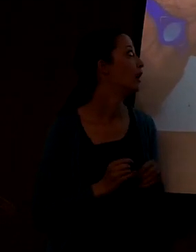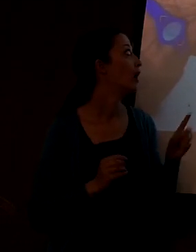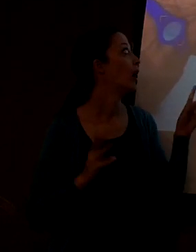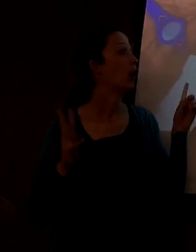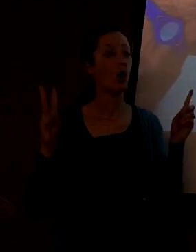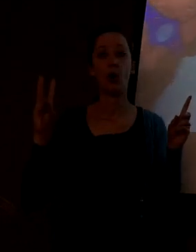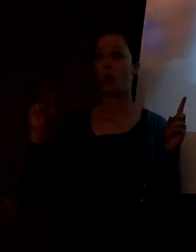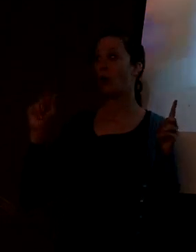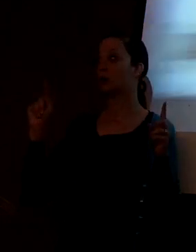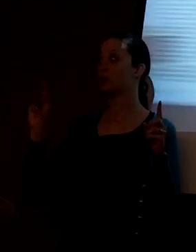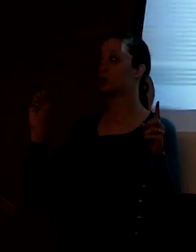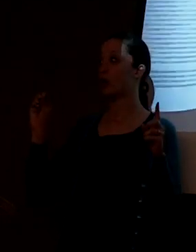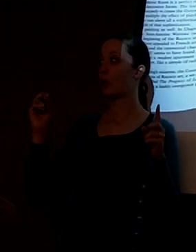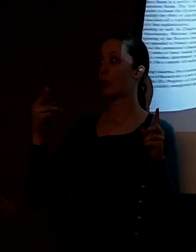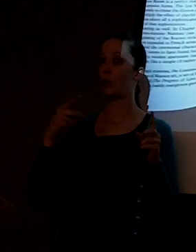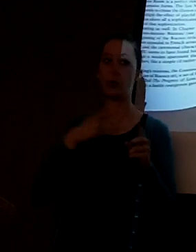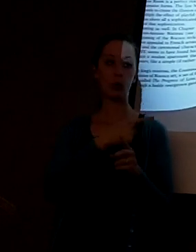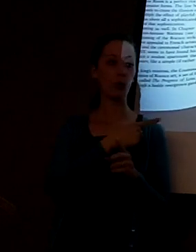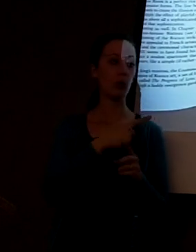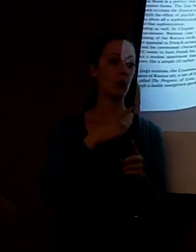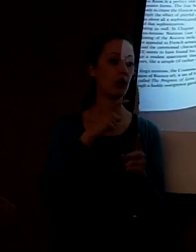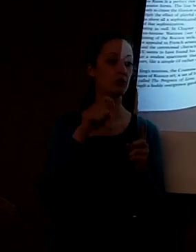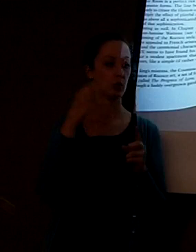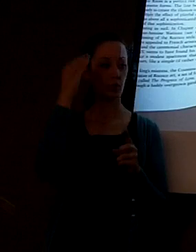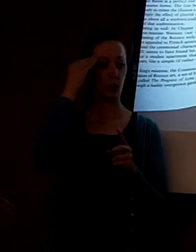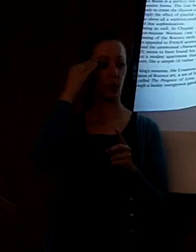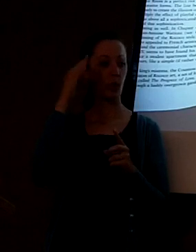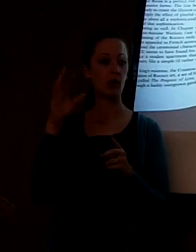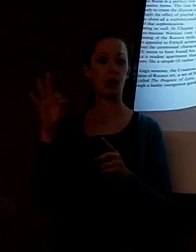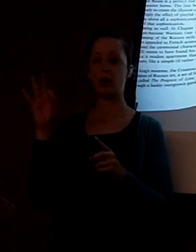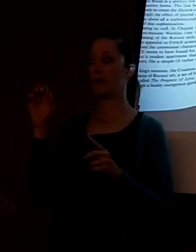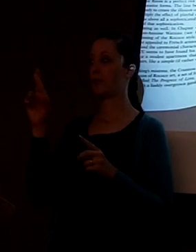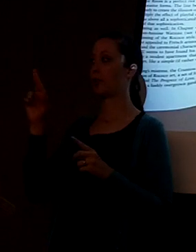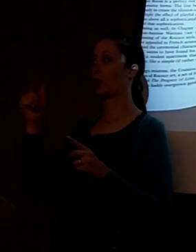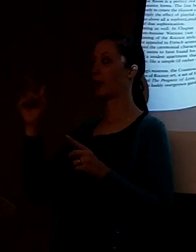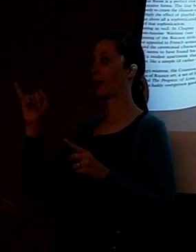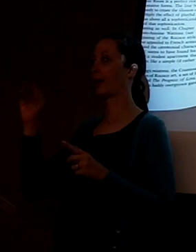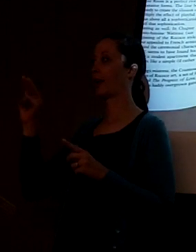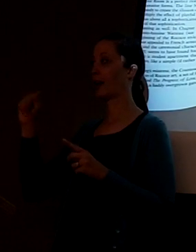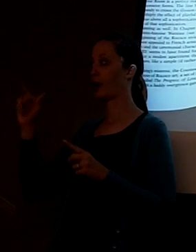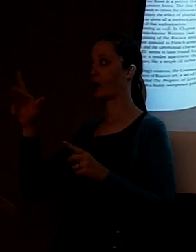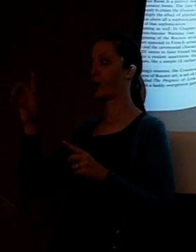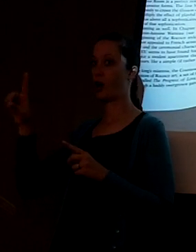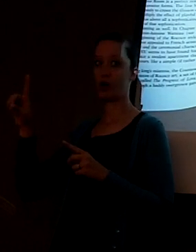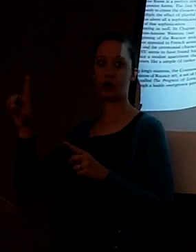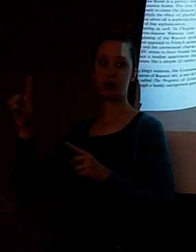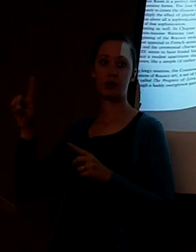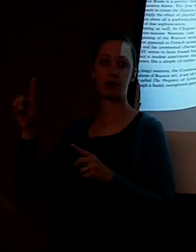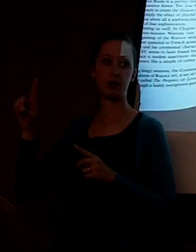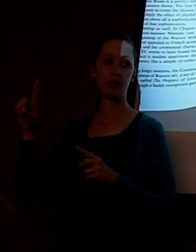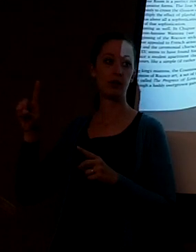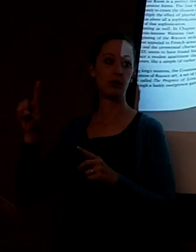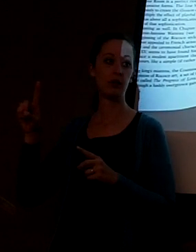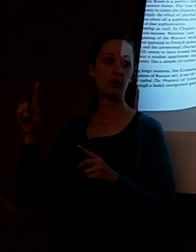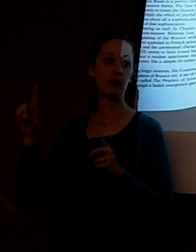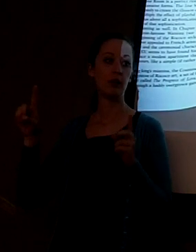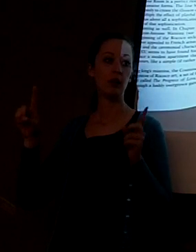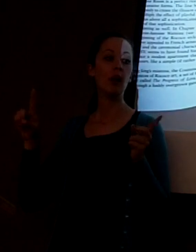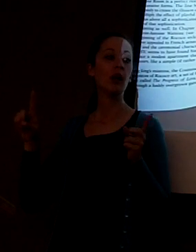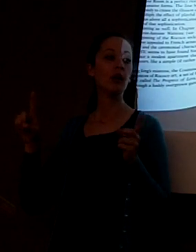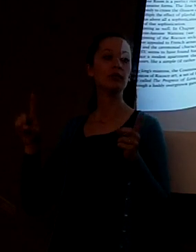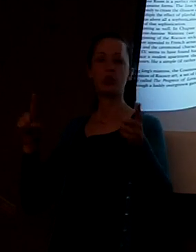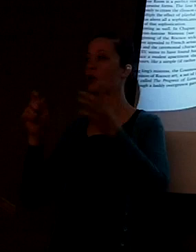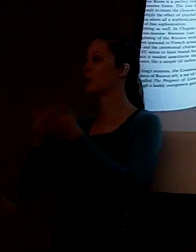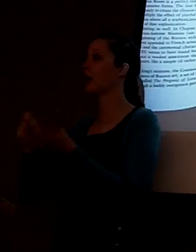with him, and then you should be familiar with Fragonard. And remember, these you're into the Rococo